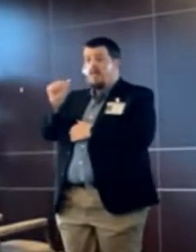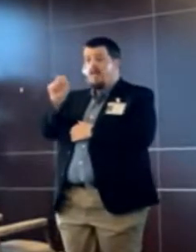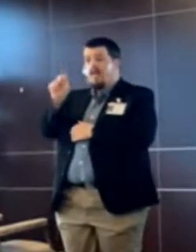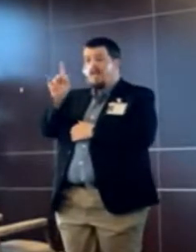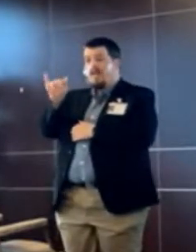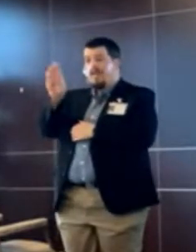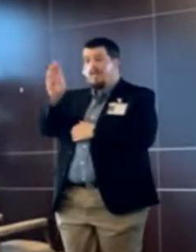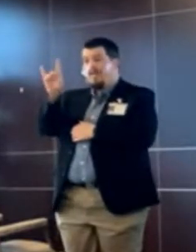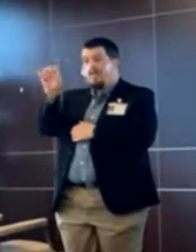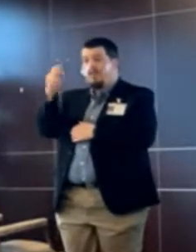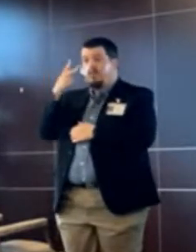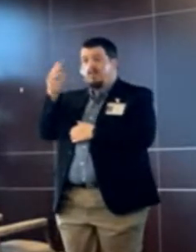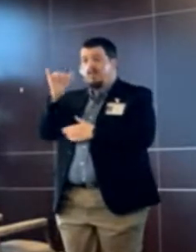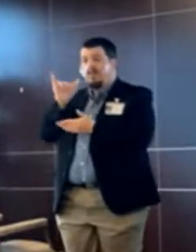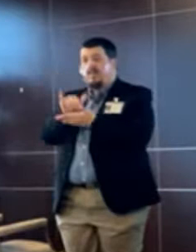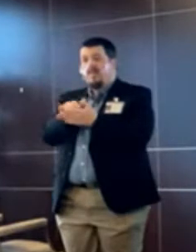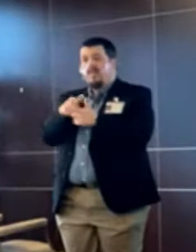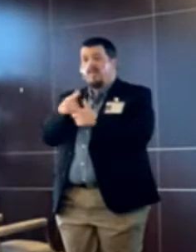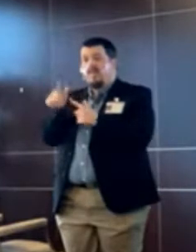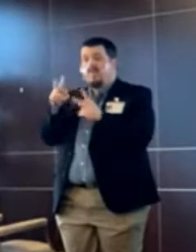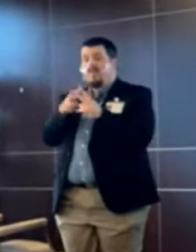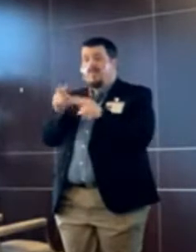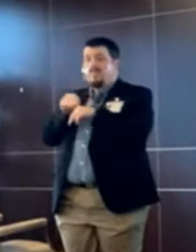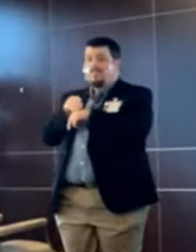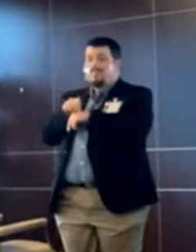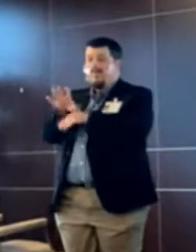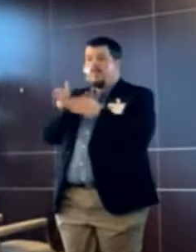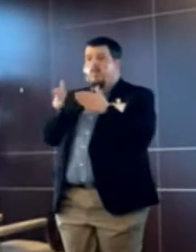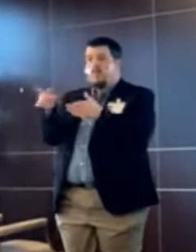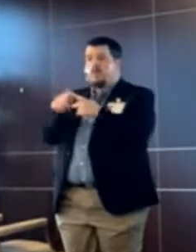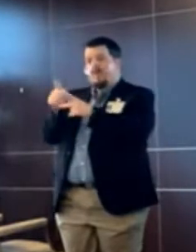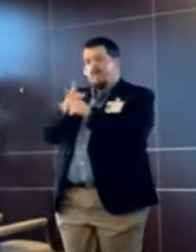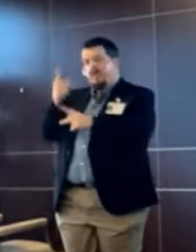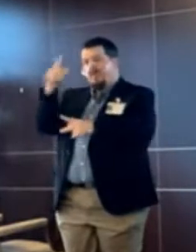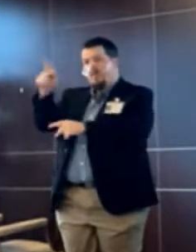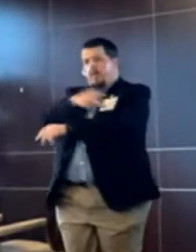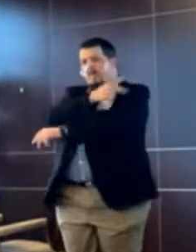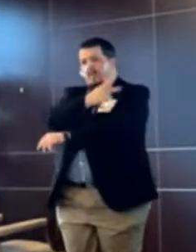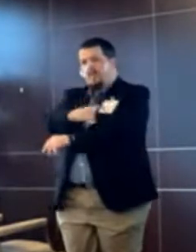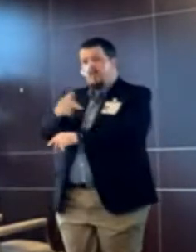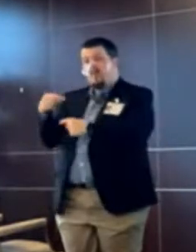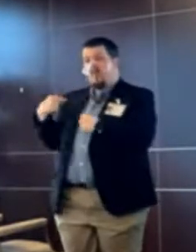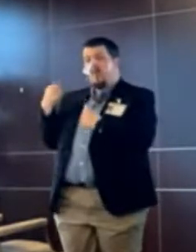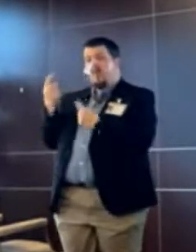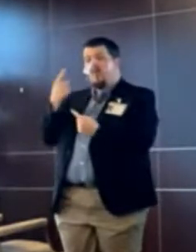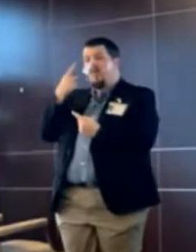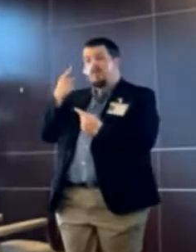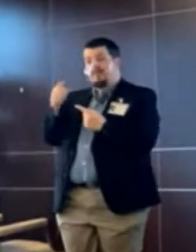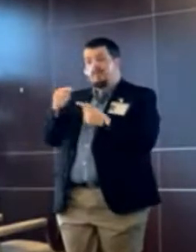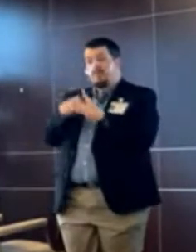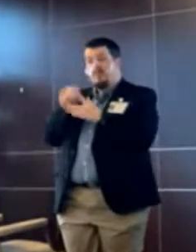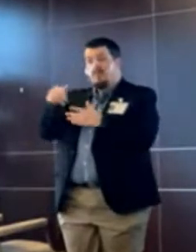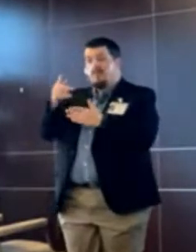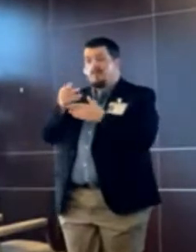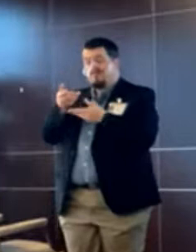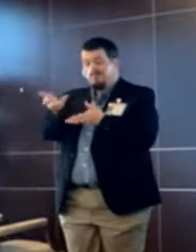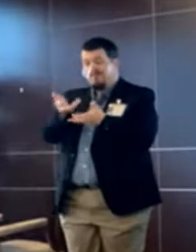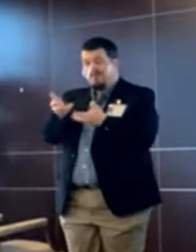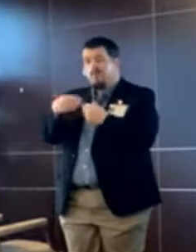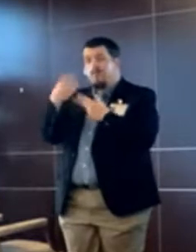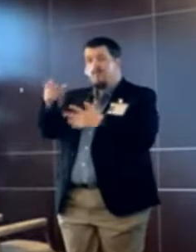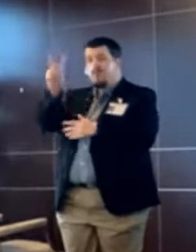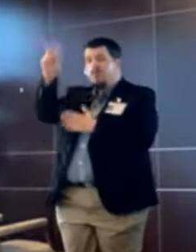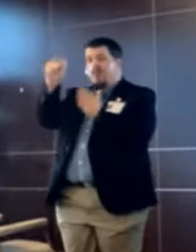that, and we are seeing that being a very effective way to care for patients. So far, since we started this treatment, we provided